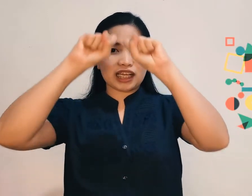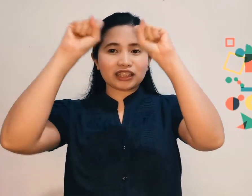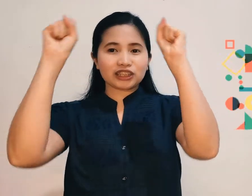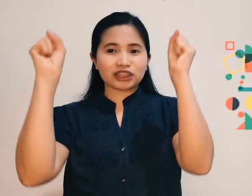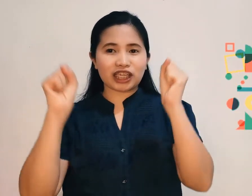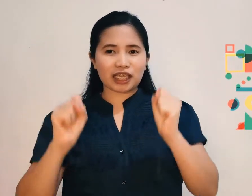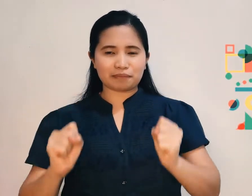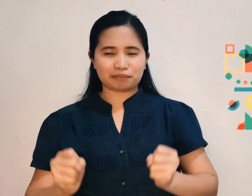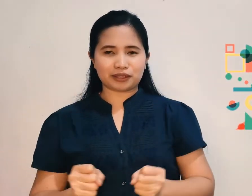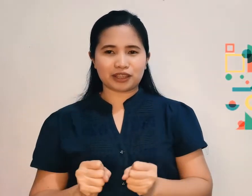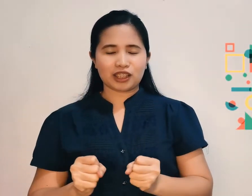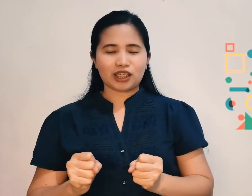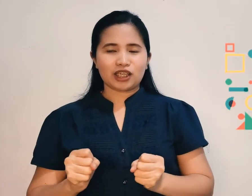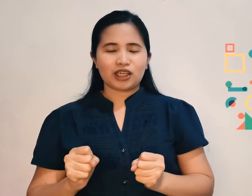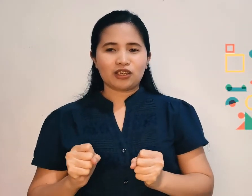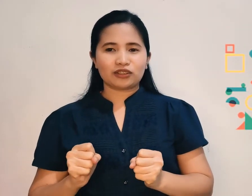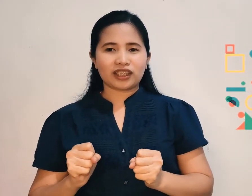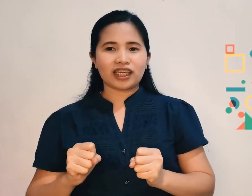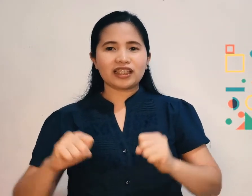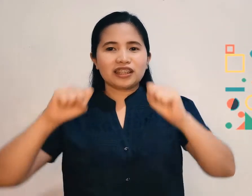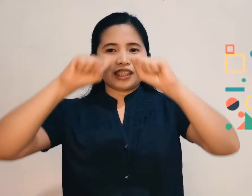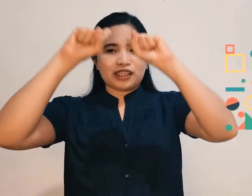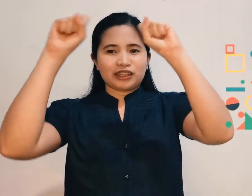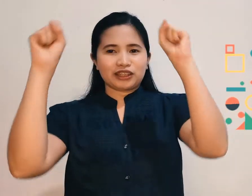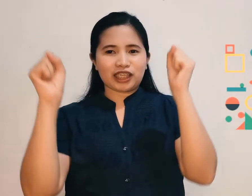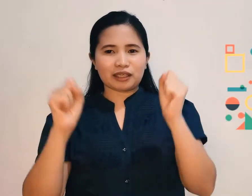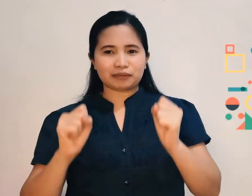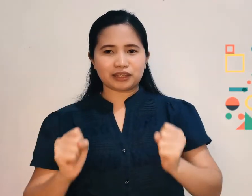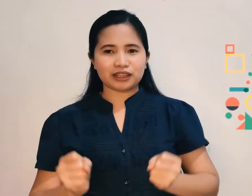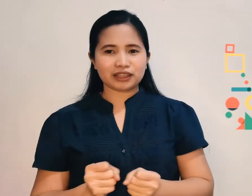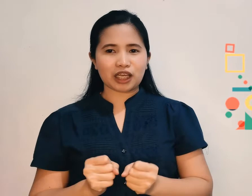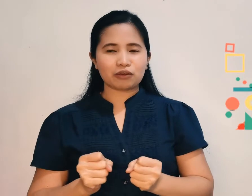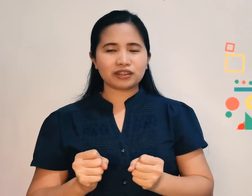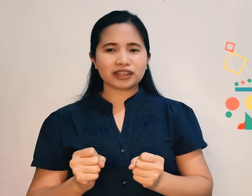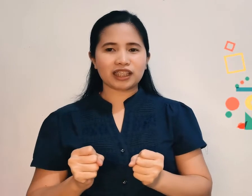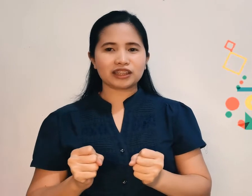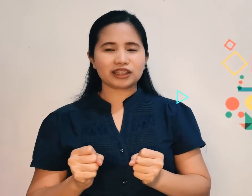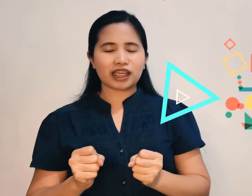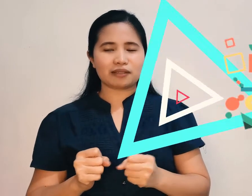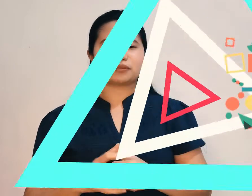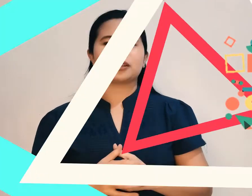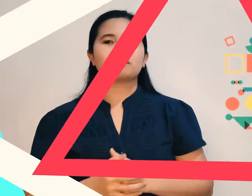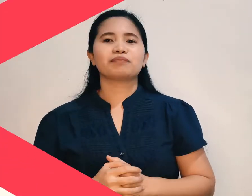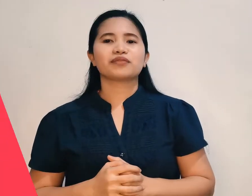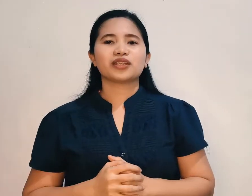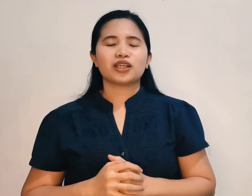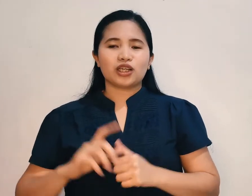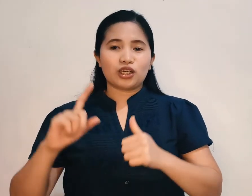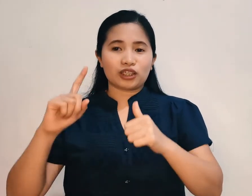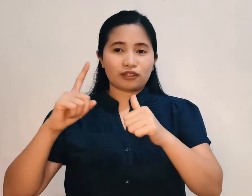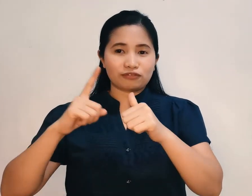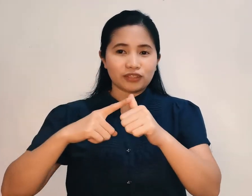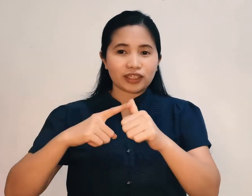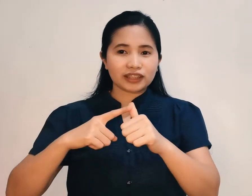ng shapes. Okay? Shapes. This is how we sign shapes. Okay,